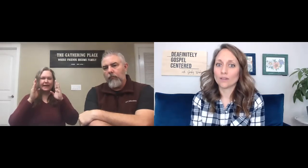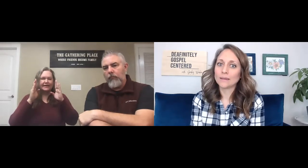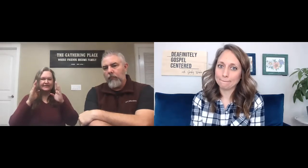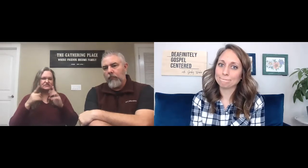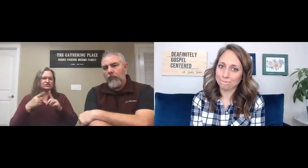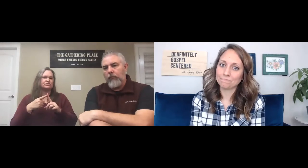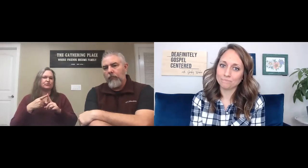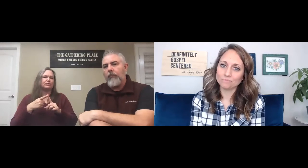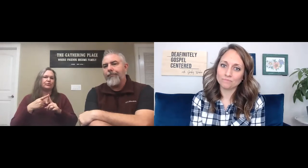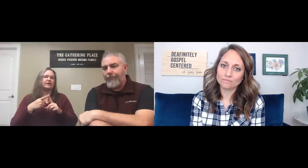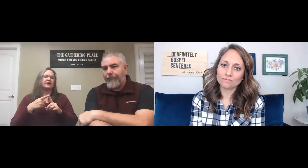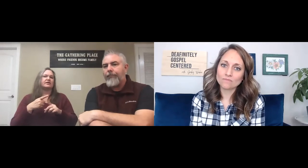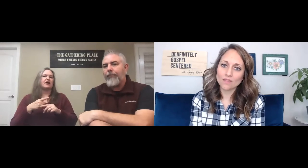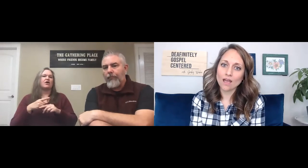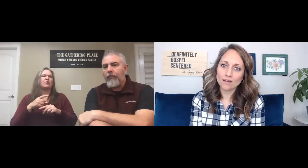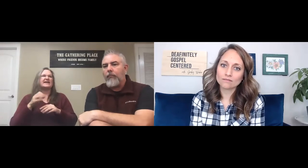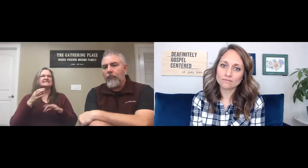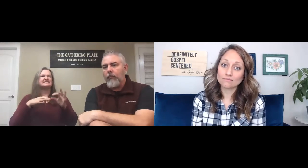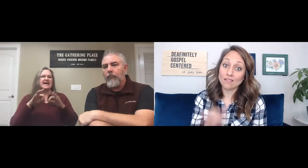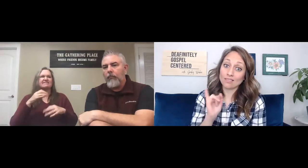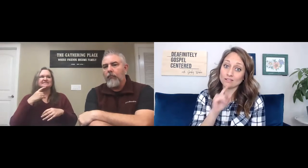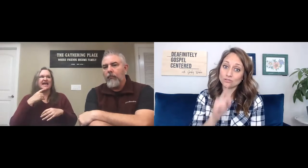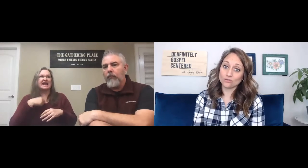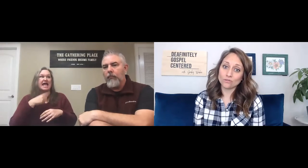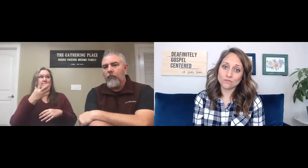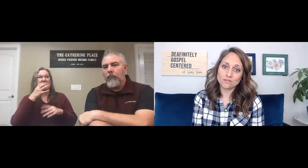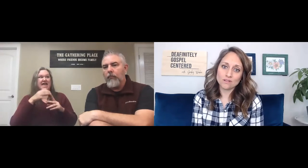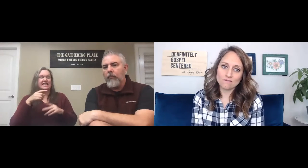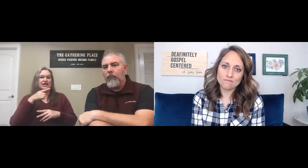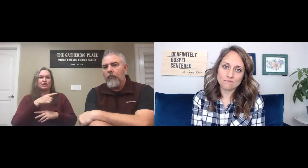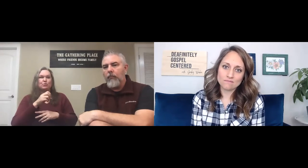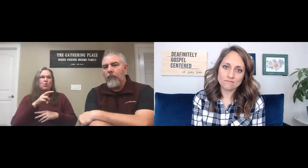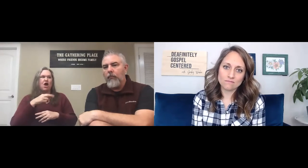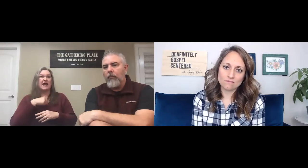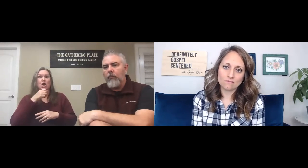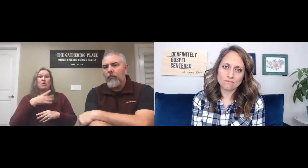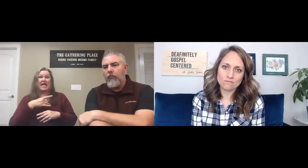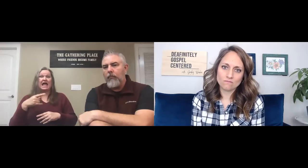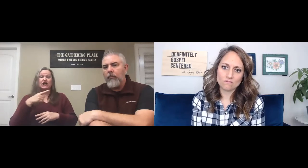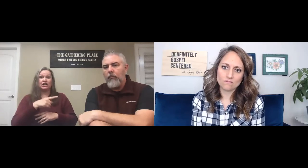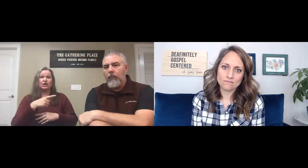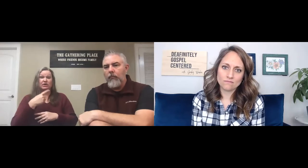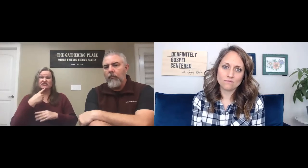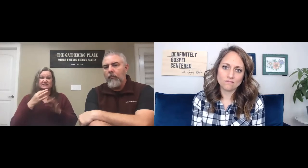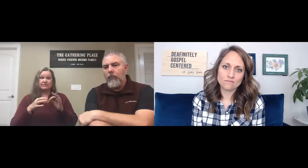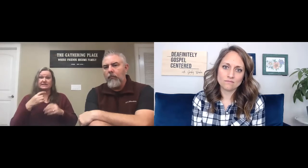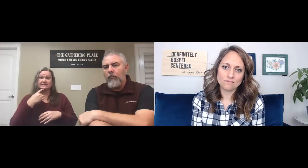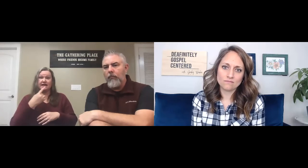it's how we communicate it that it's important that we need to pay attention. That's instead true. of saying, I'm mad at you, or I don't like you,